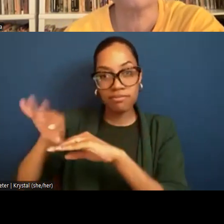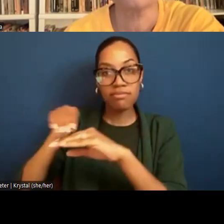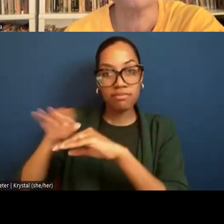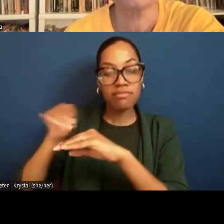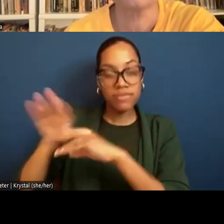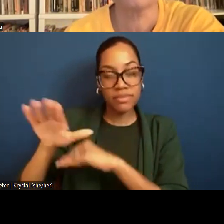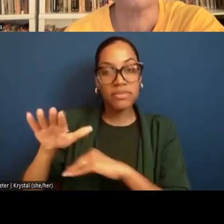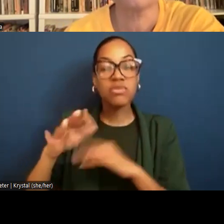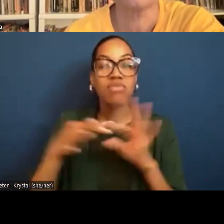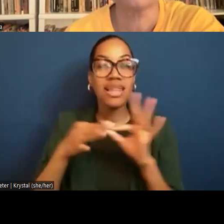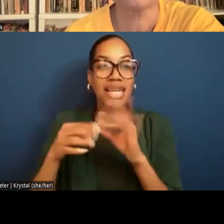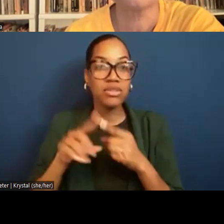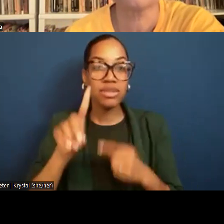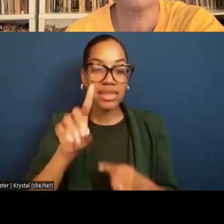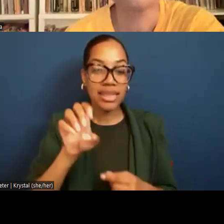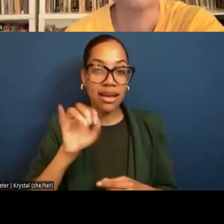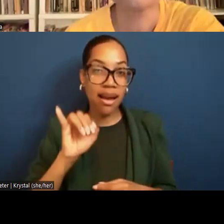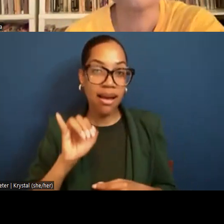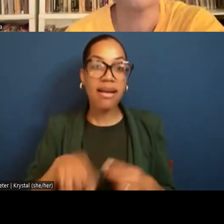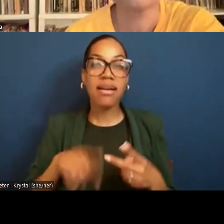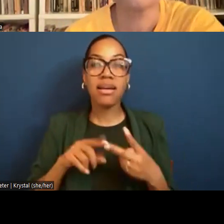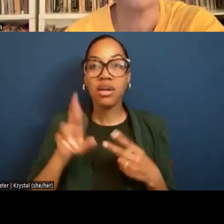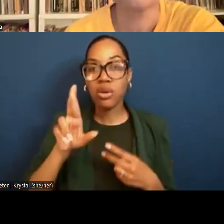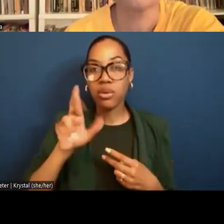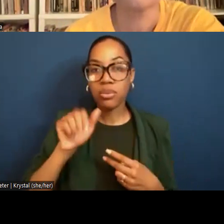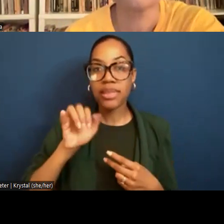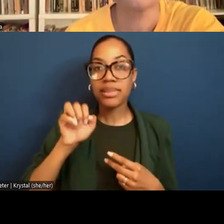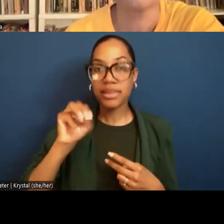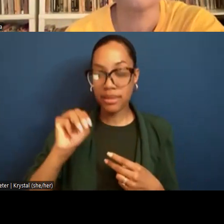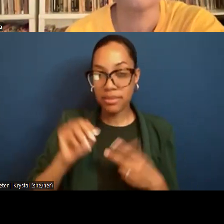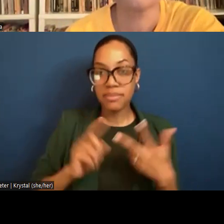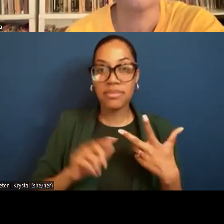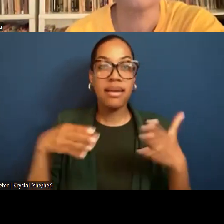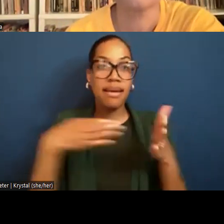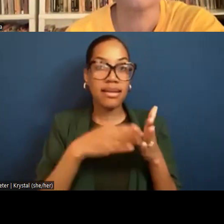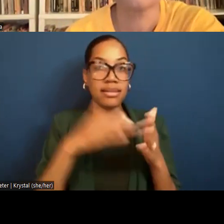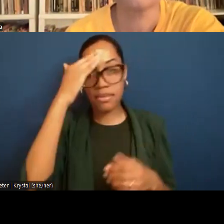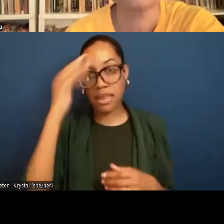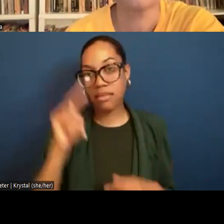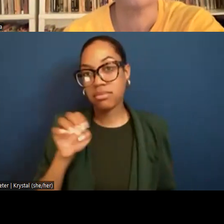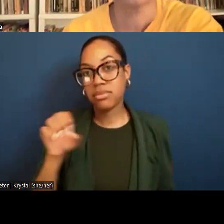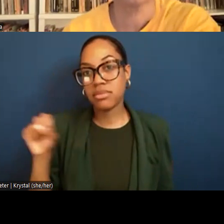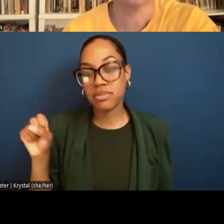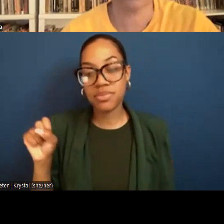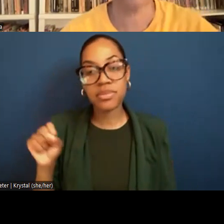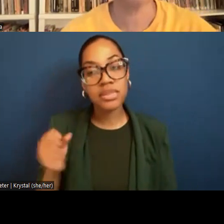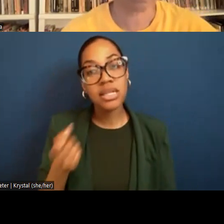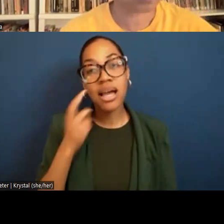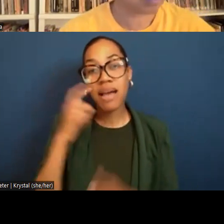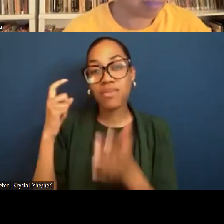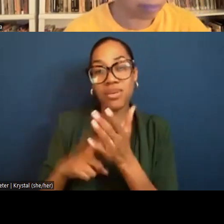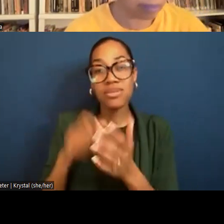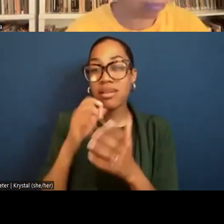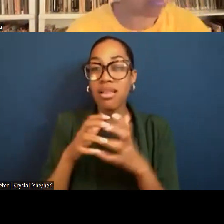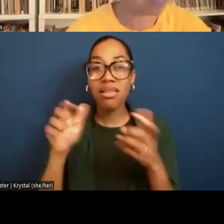anti-Blackness. And so what I'm understanding is that not a lot has changed from when I went to graduate school